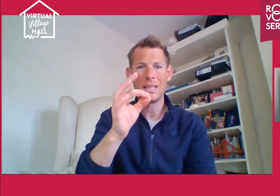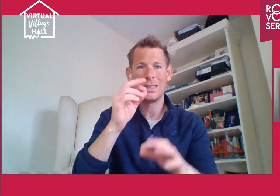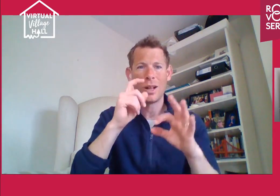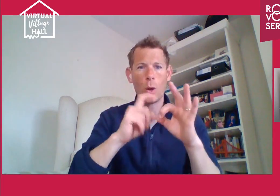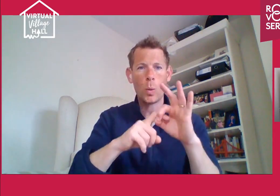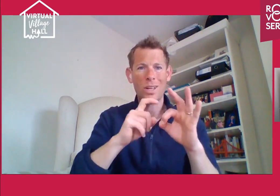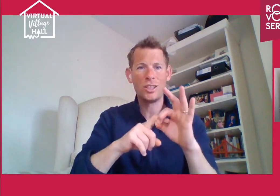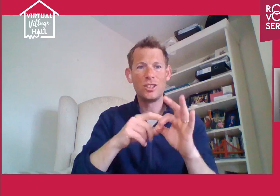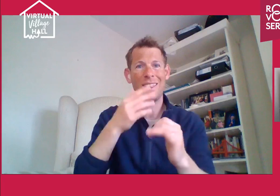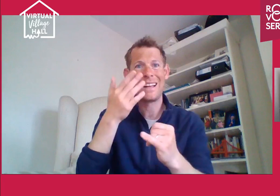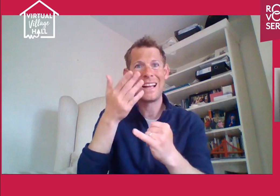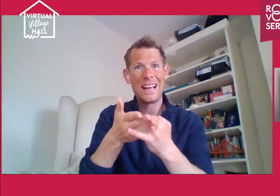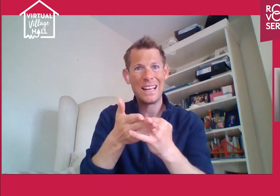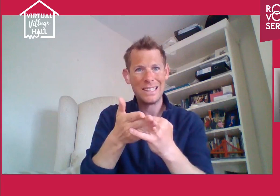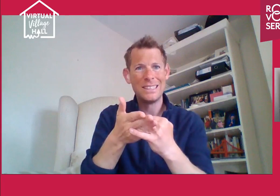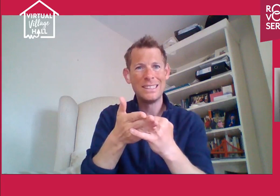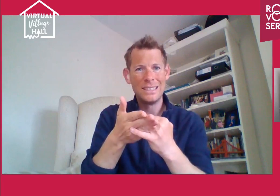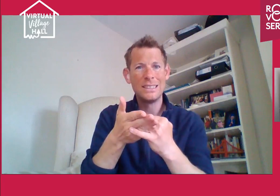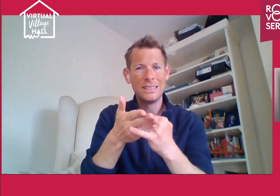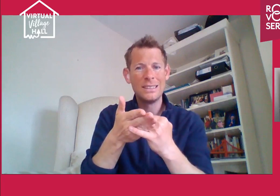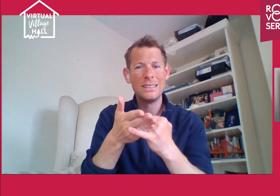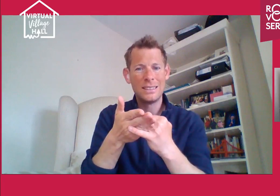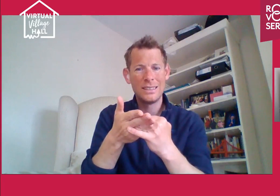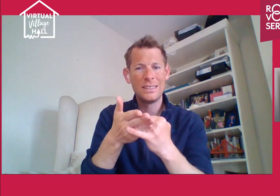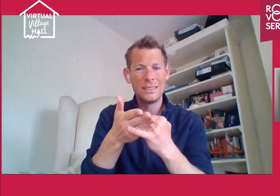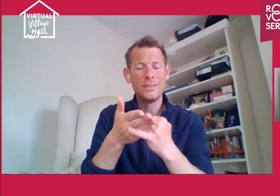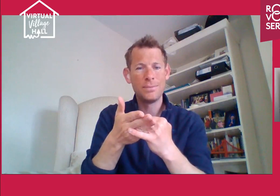we always ask the question last.